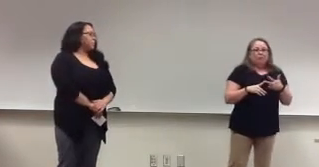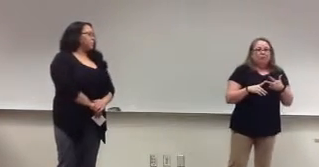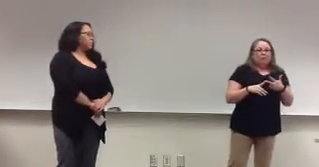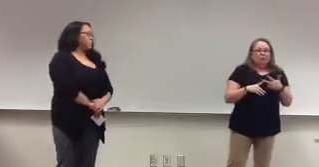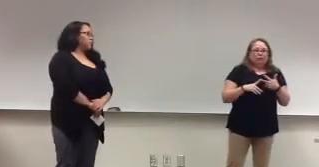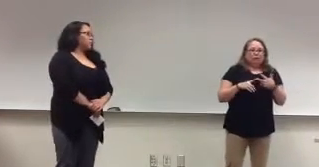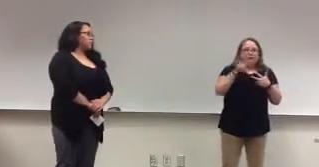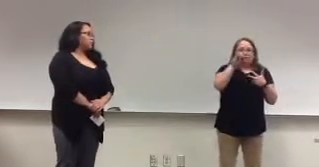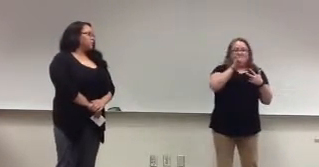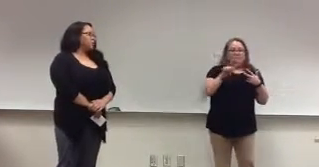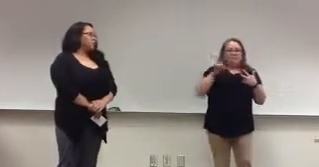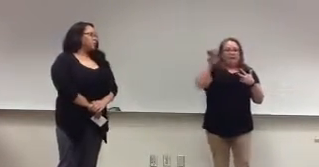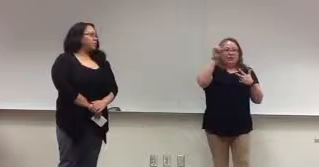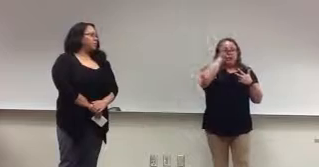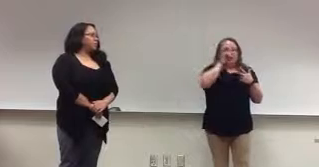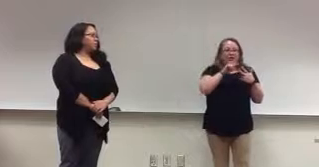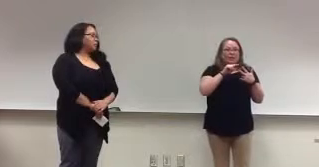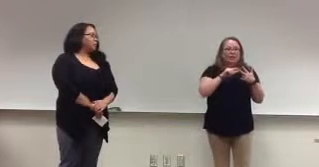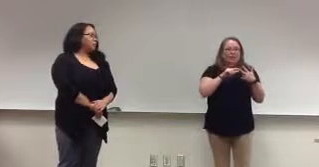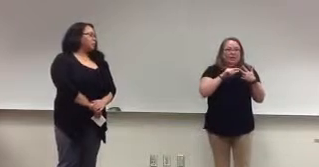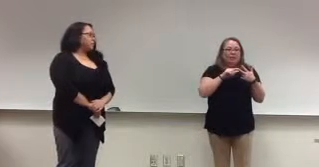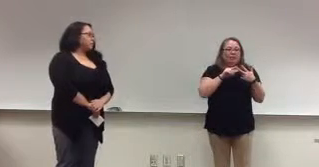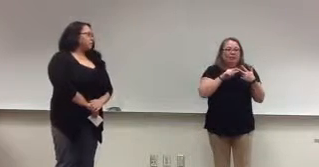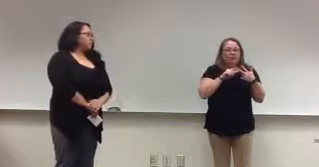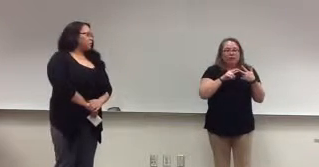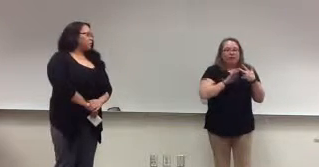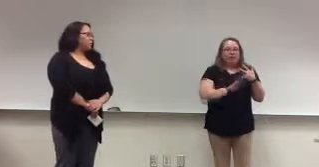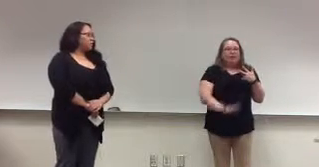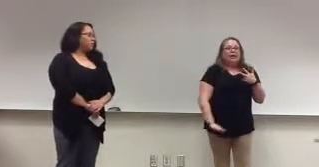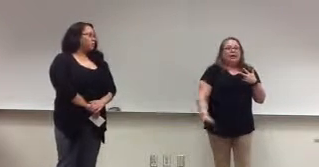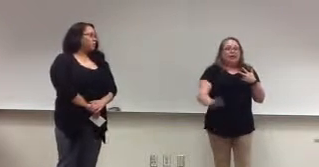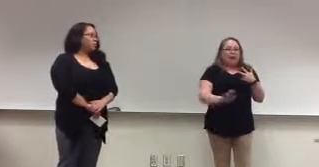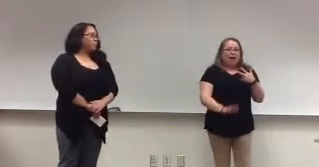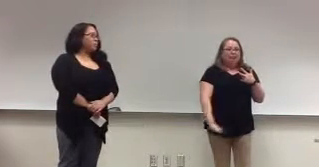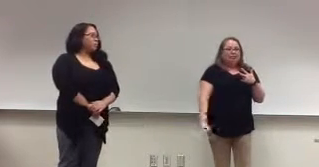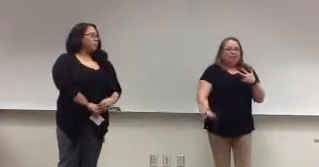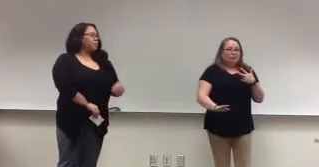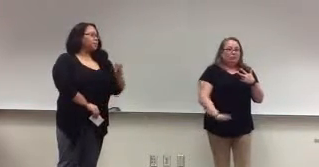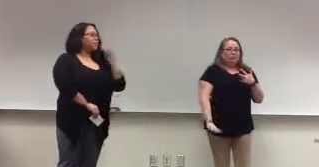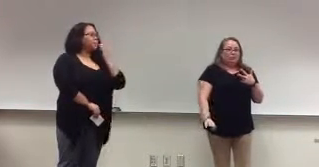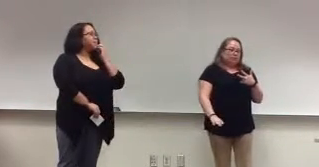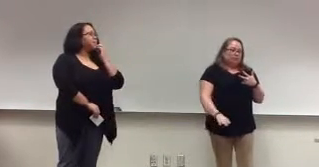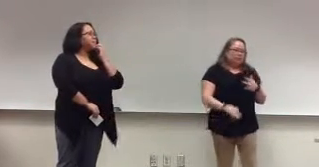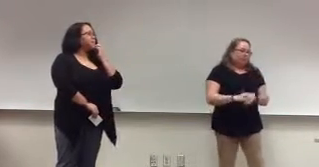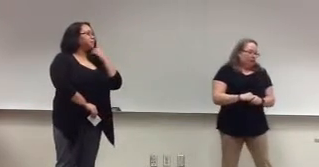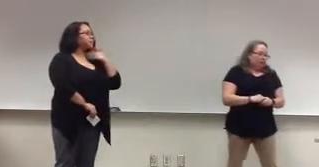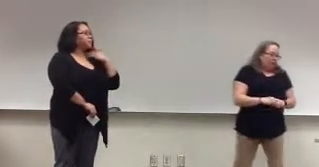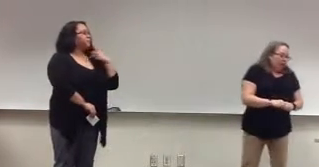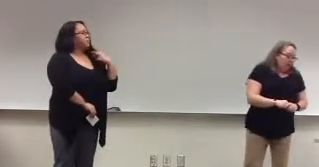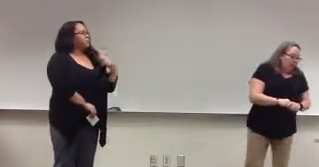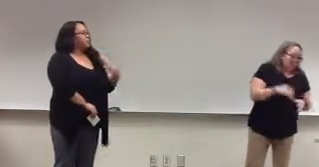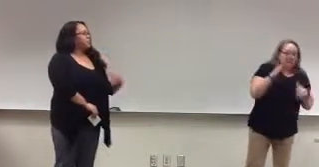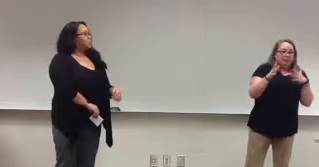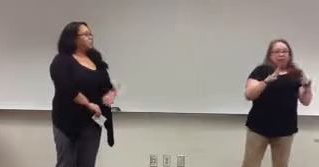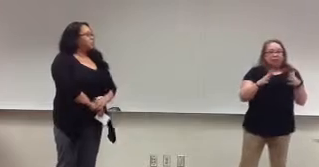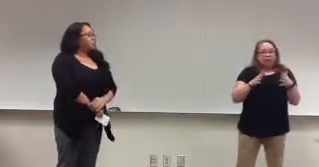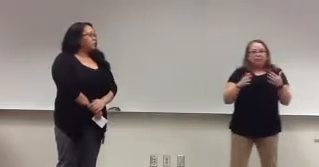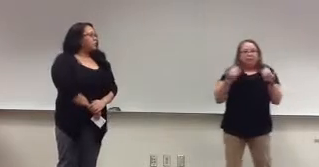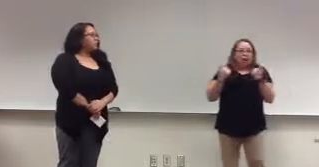off the grid because there is a hearing grid, and the profoundly deaf are like kind of outside of the grid towards the bottom. A little bit of history about